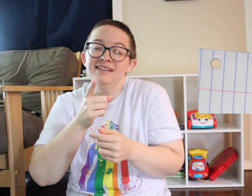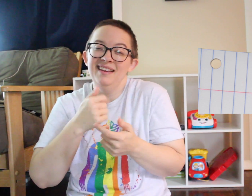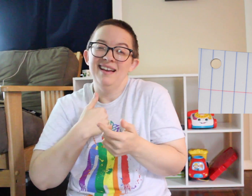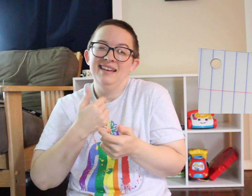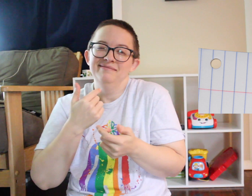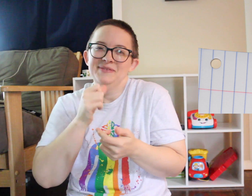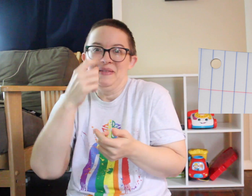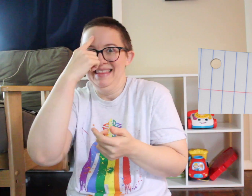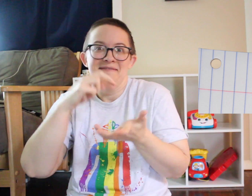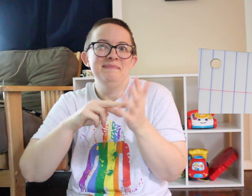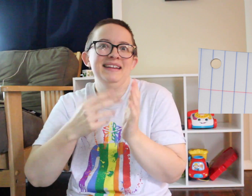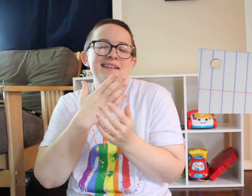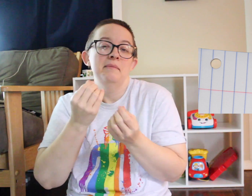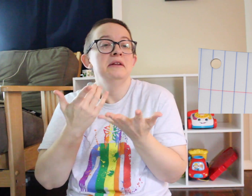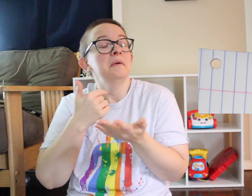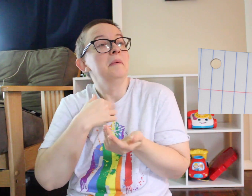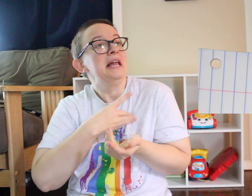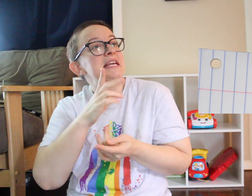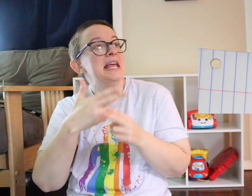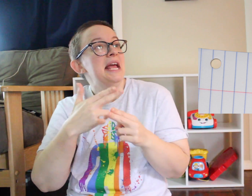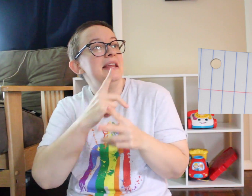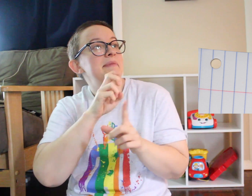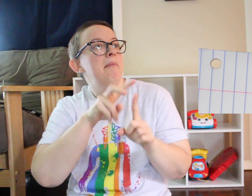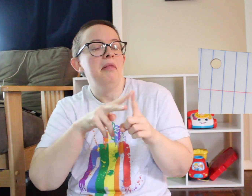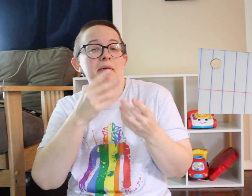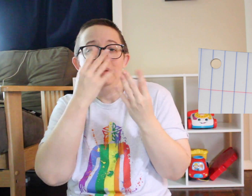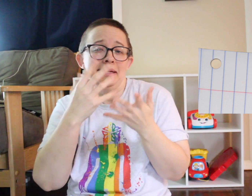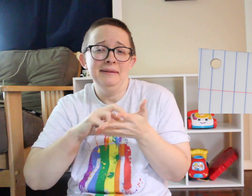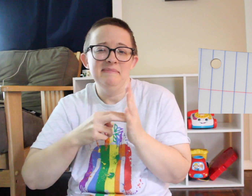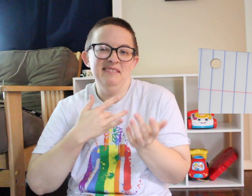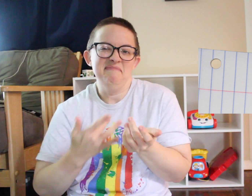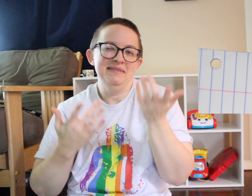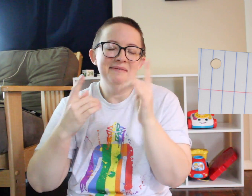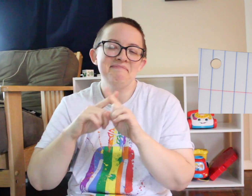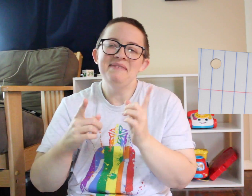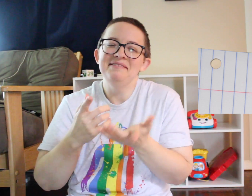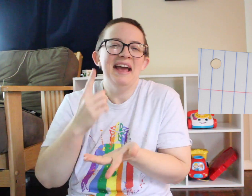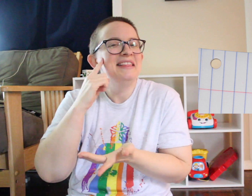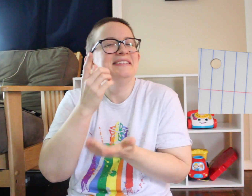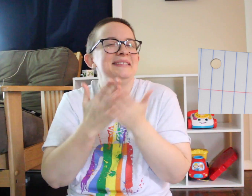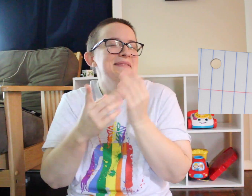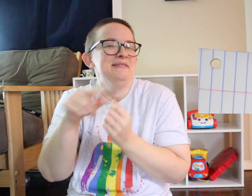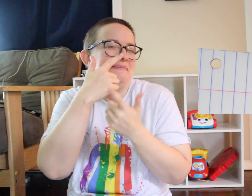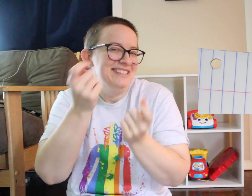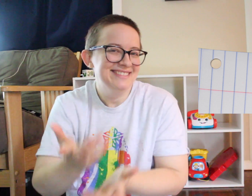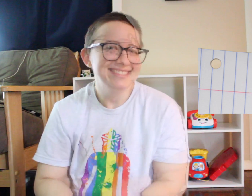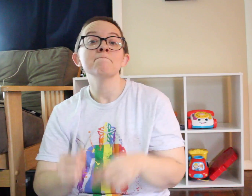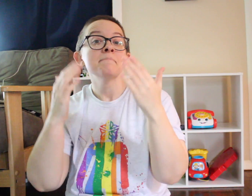names. Well, really, I don't really think of meanings of names, but if I like a name, then I don't really care what it means. But I think some of you might be